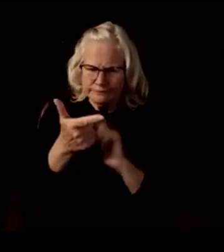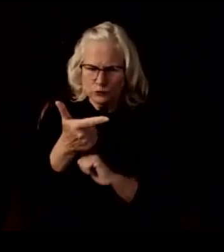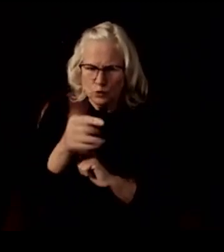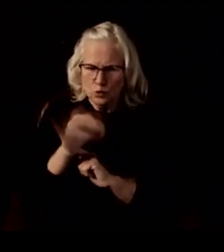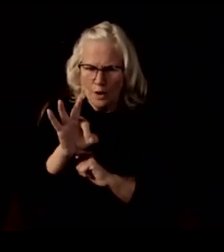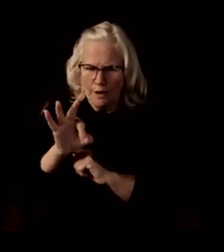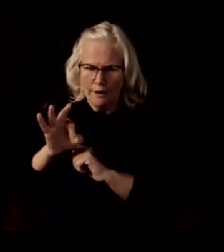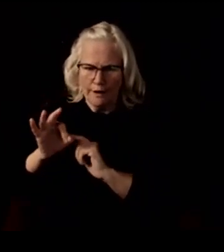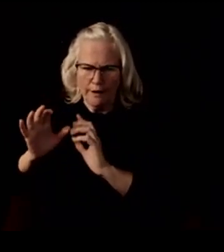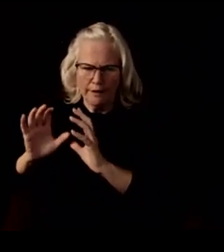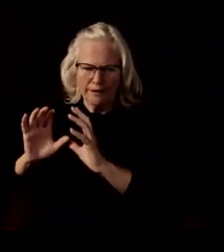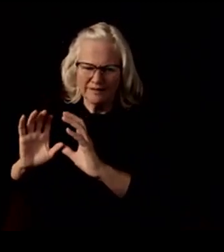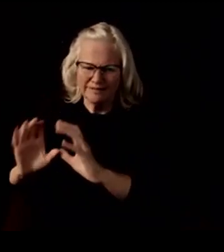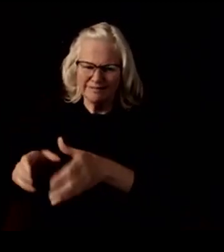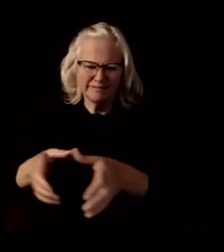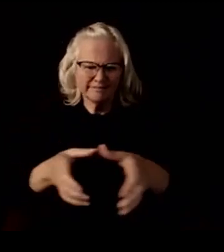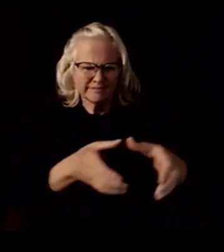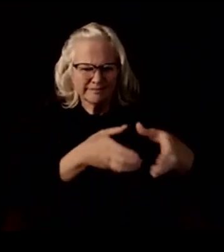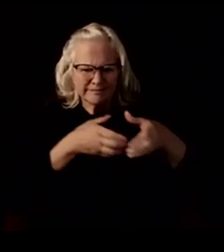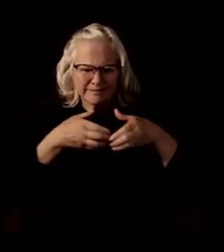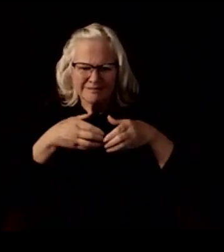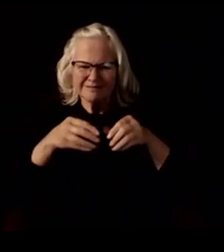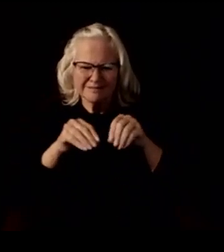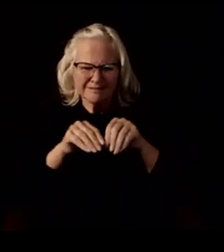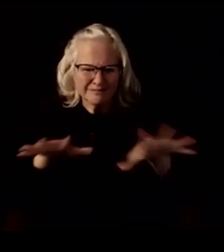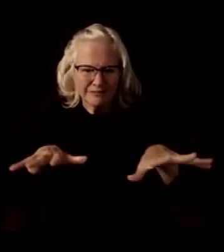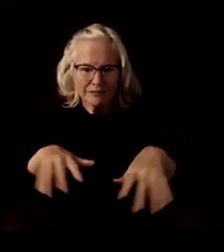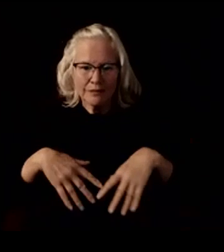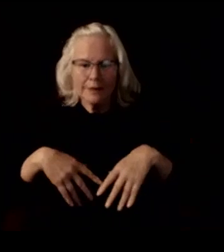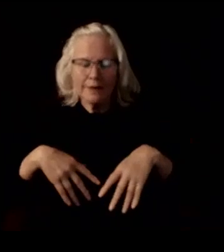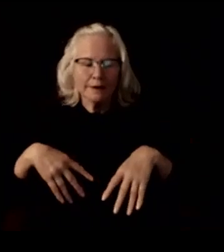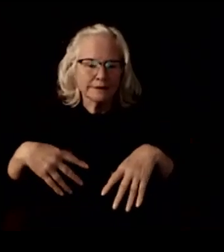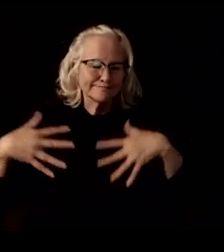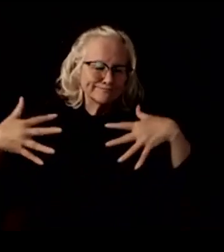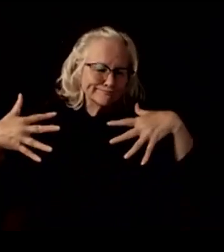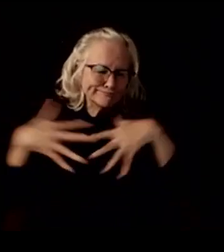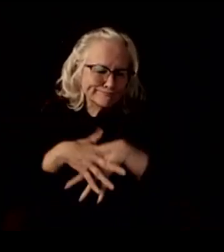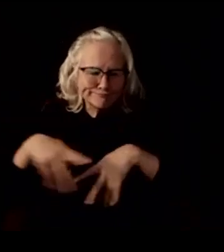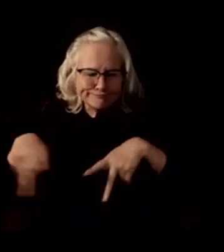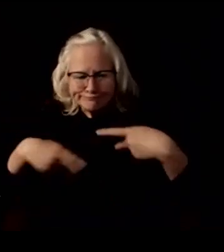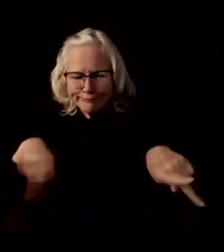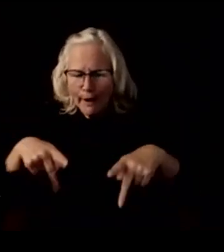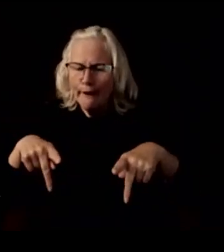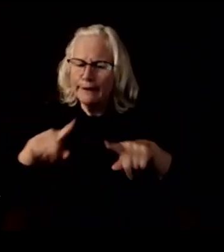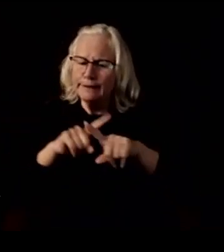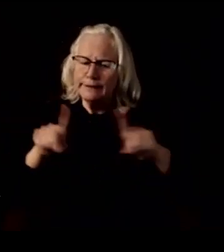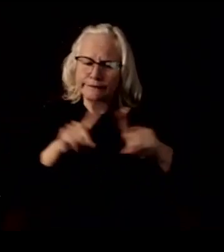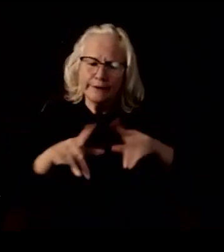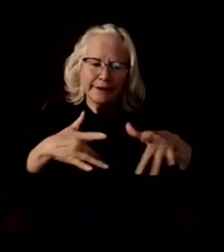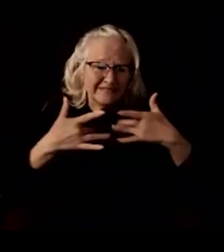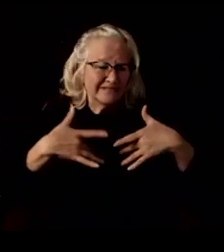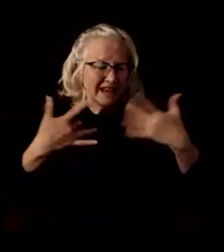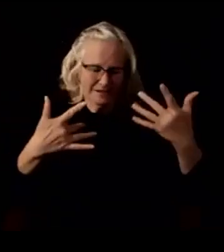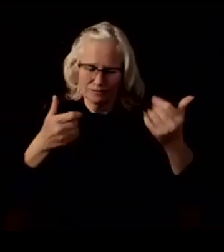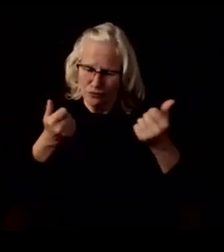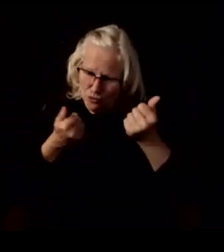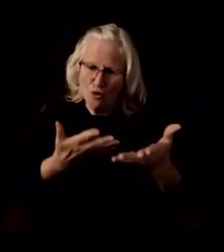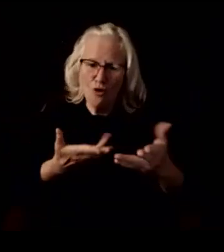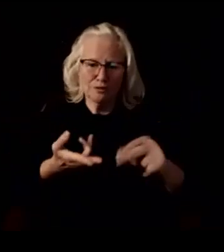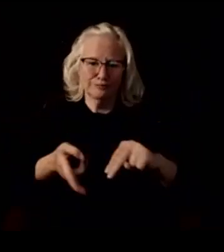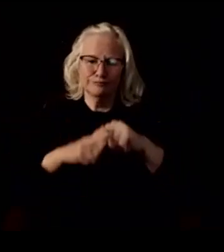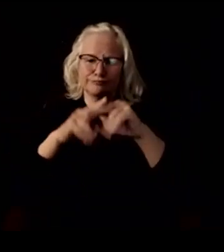events, etc., just in August. To date, we've received 1,086 complaints of executive order